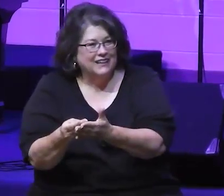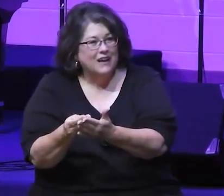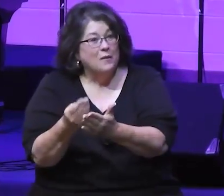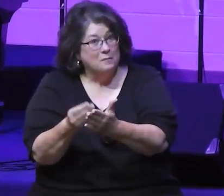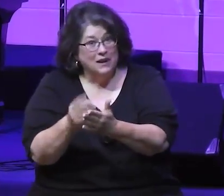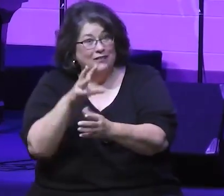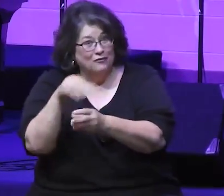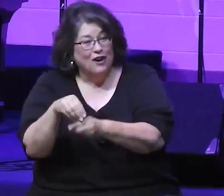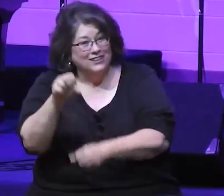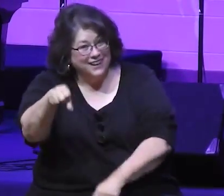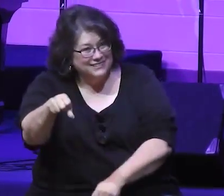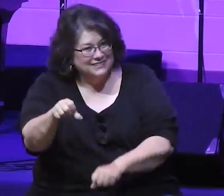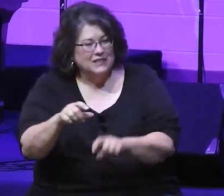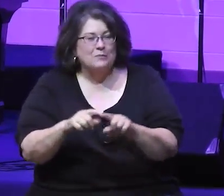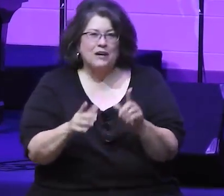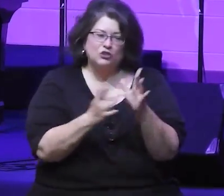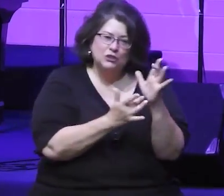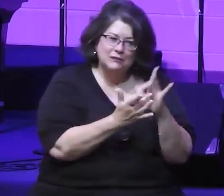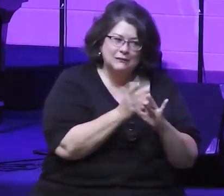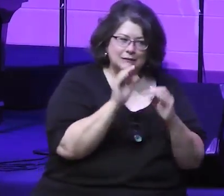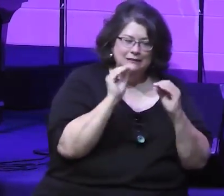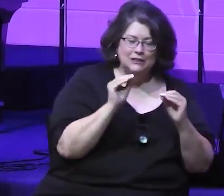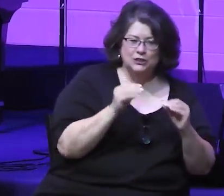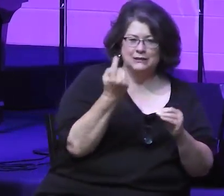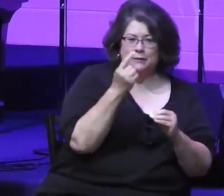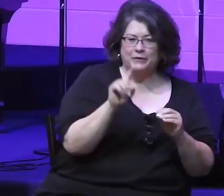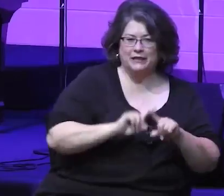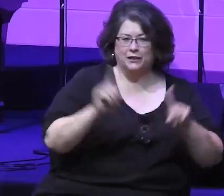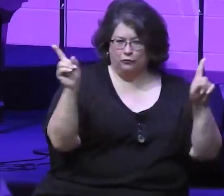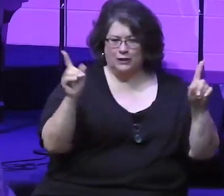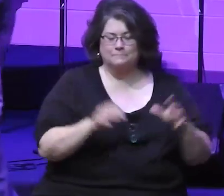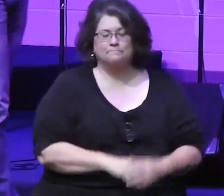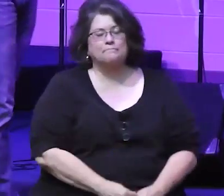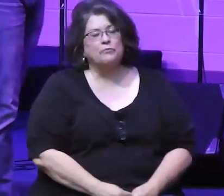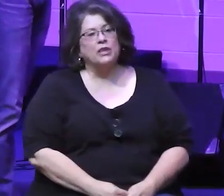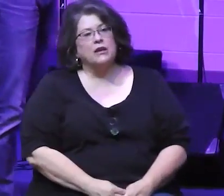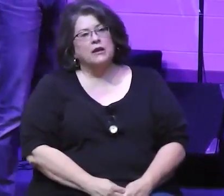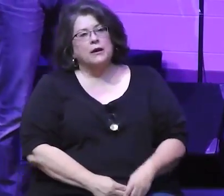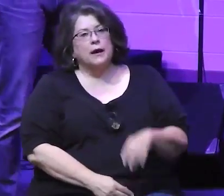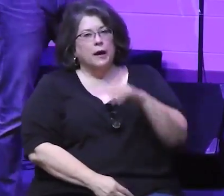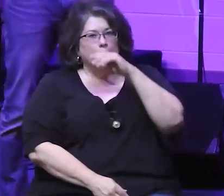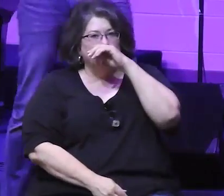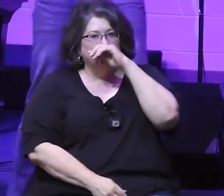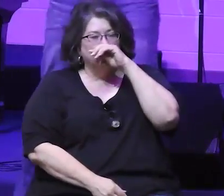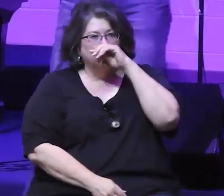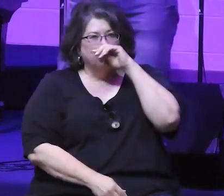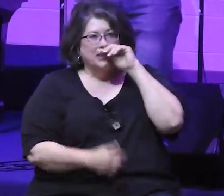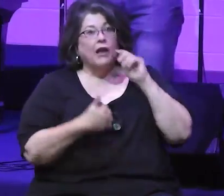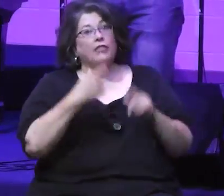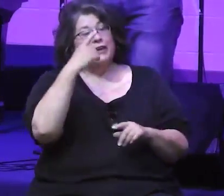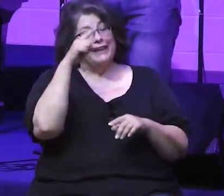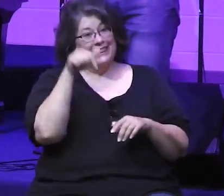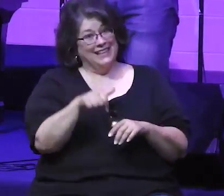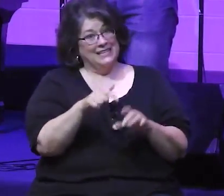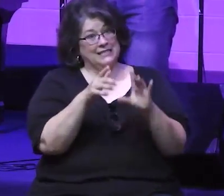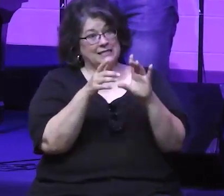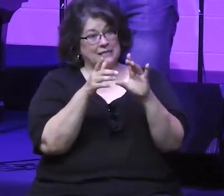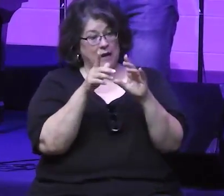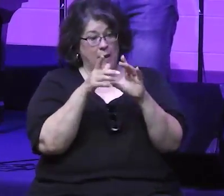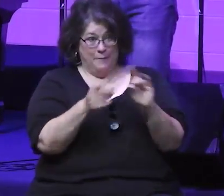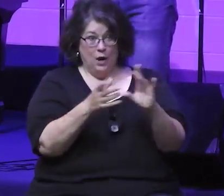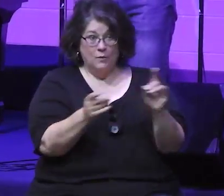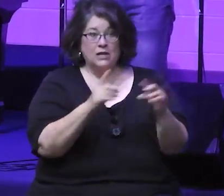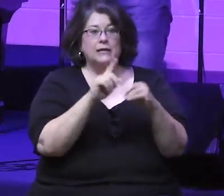it here. So I think there's 2 barriers to understanding the main theme, and that's the first one. I actually think that this parable is about whole